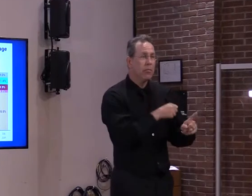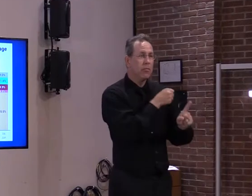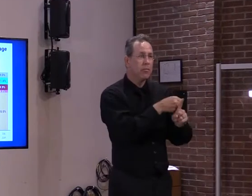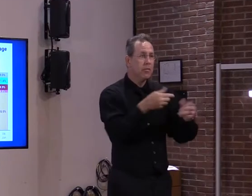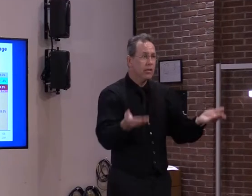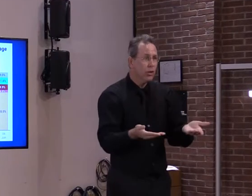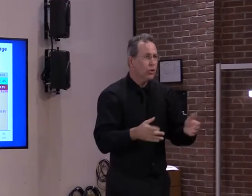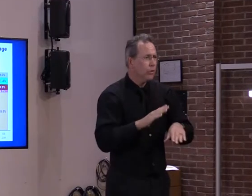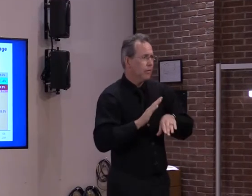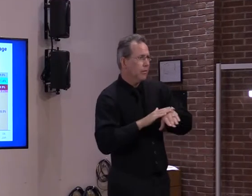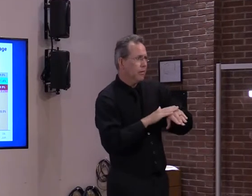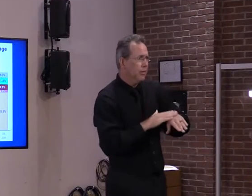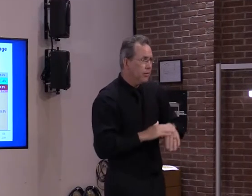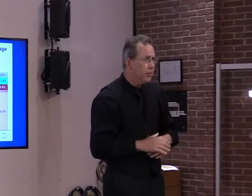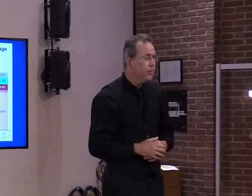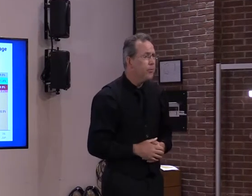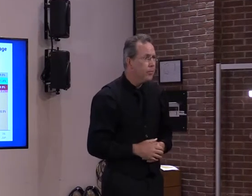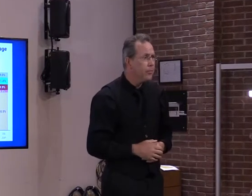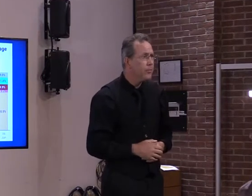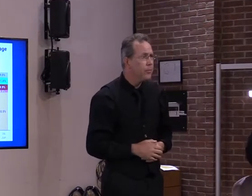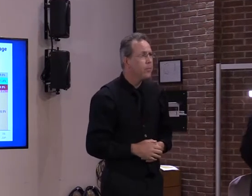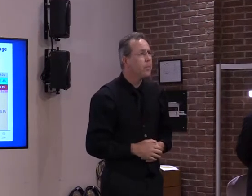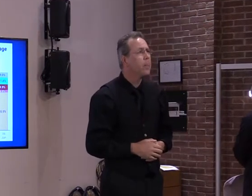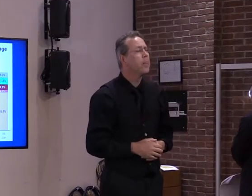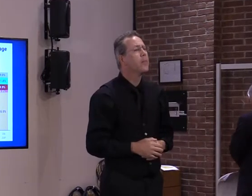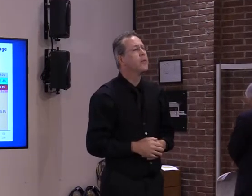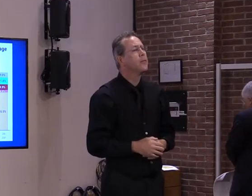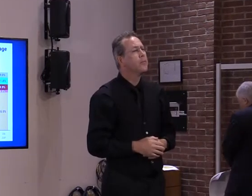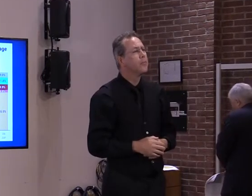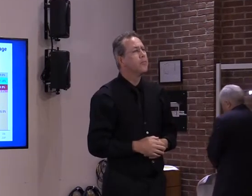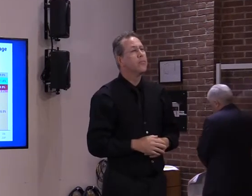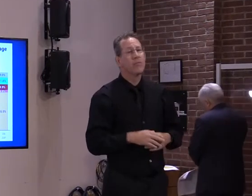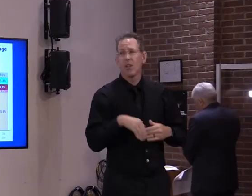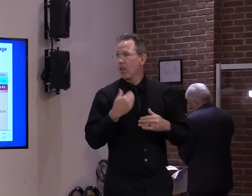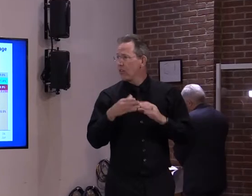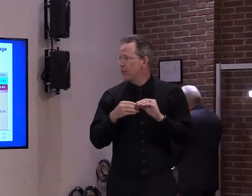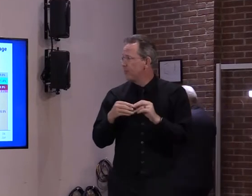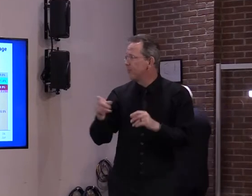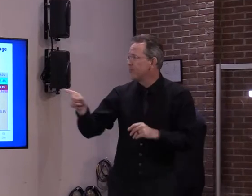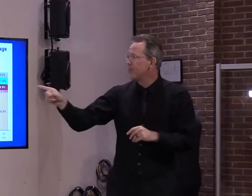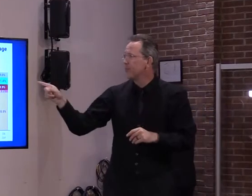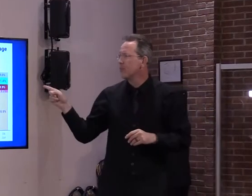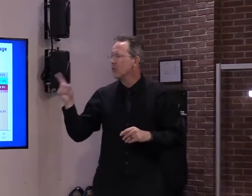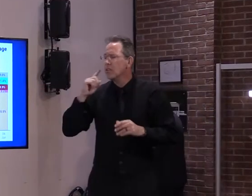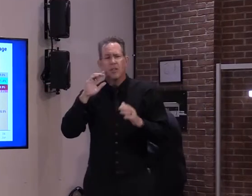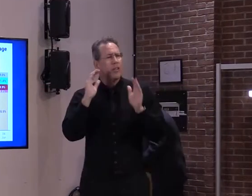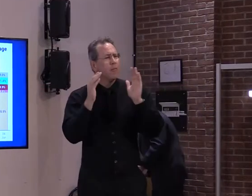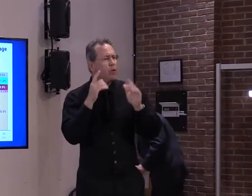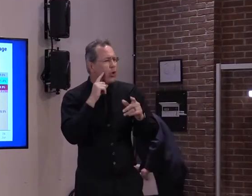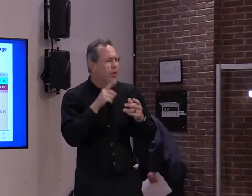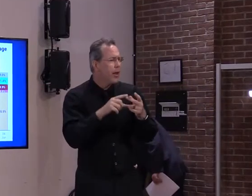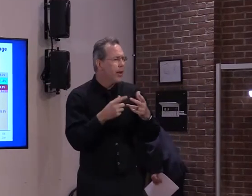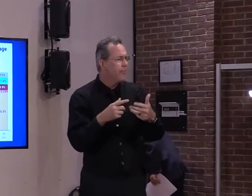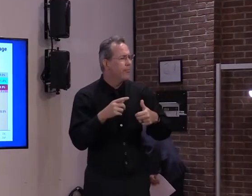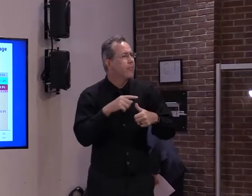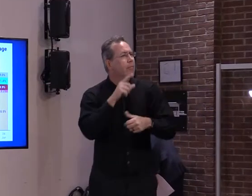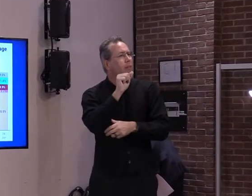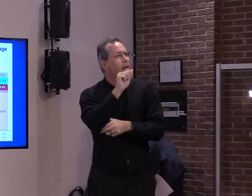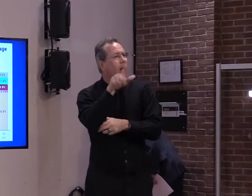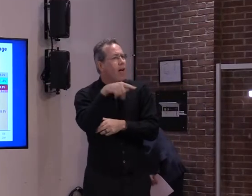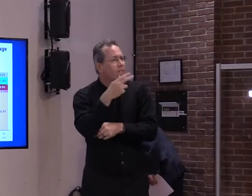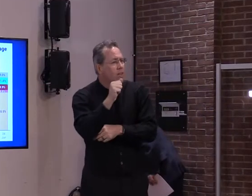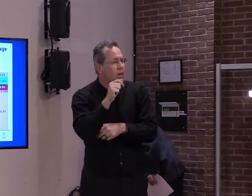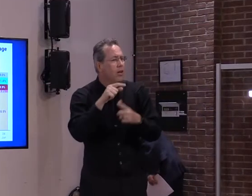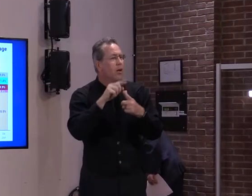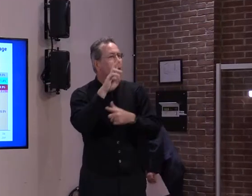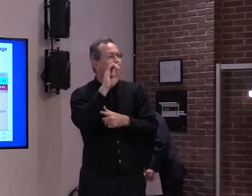So again, it's here. We can protect ourselves very easily by getting vaccinated and ensuring that we are fully vaccinated as well.